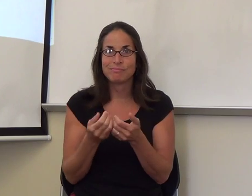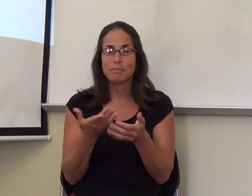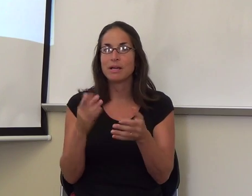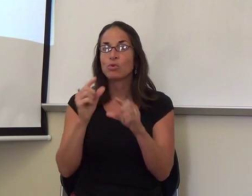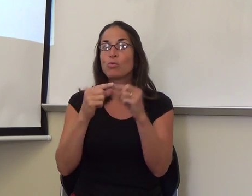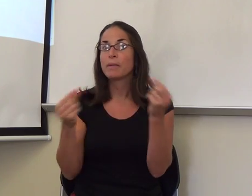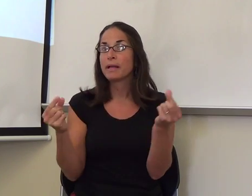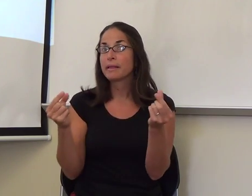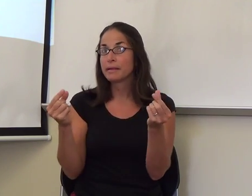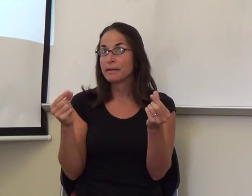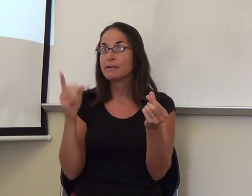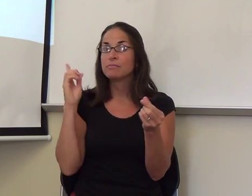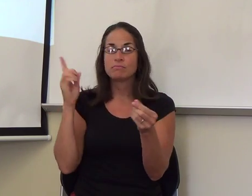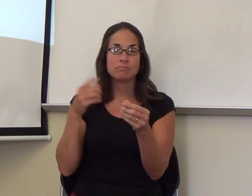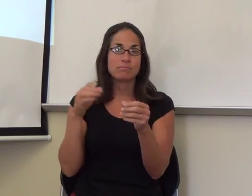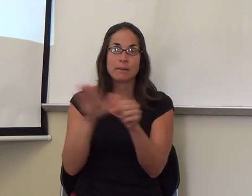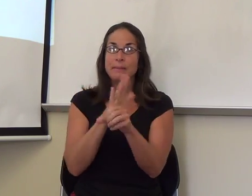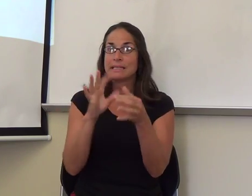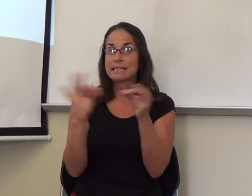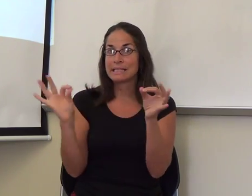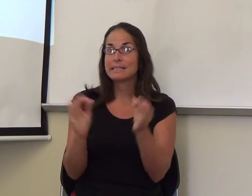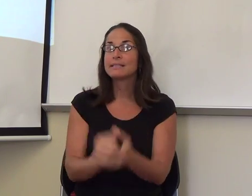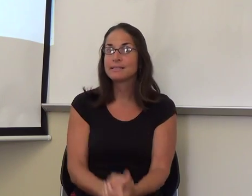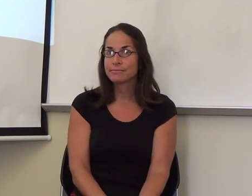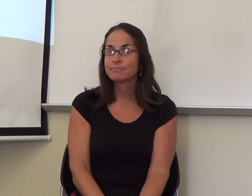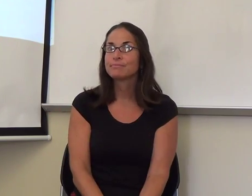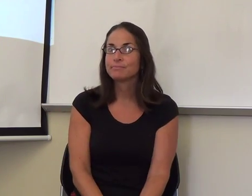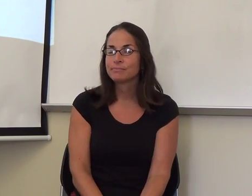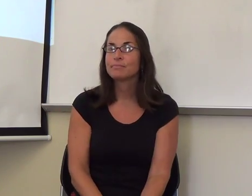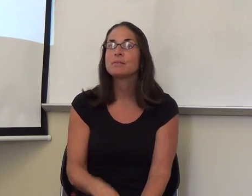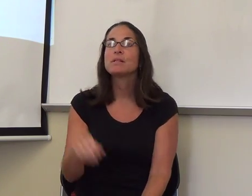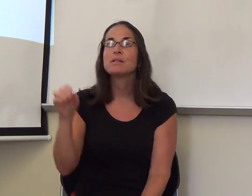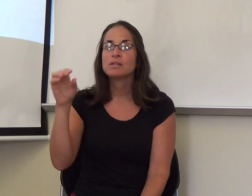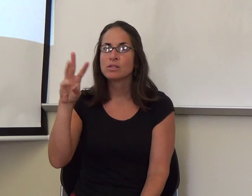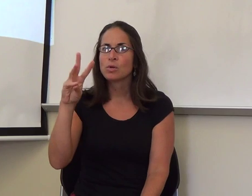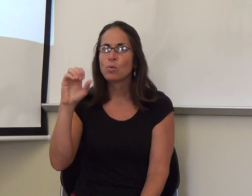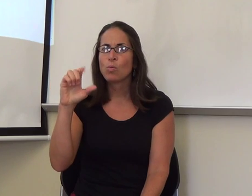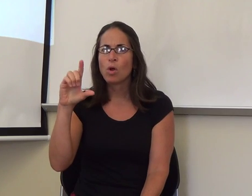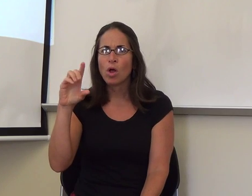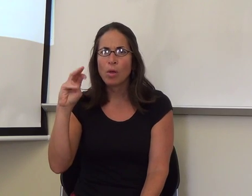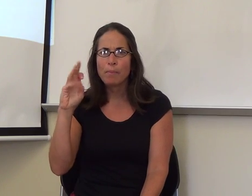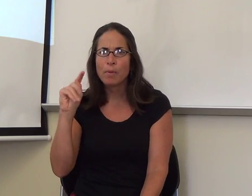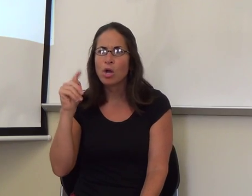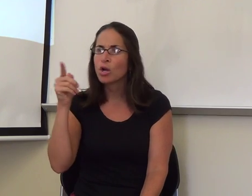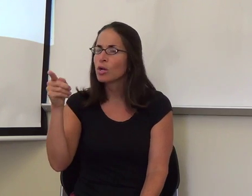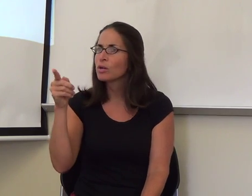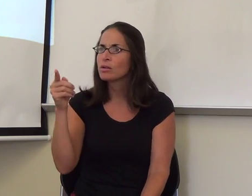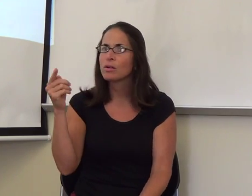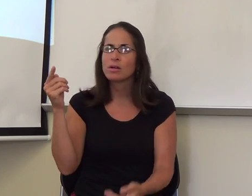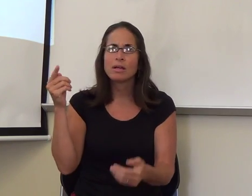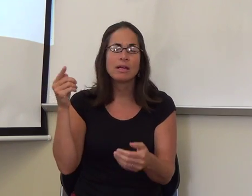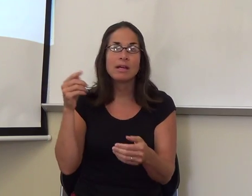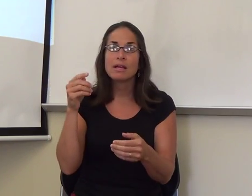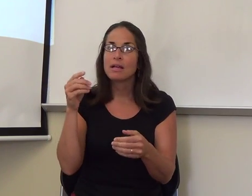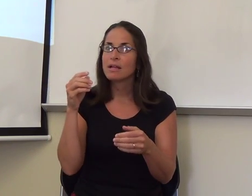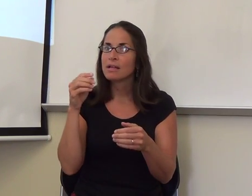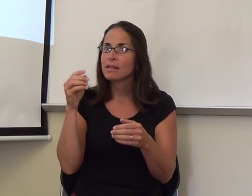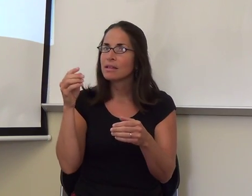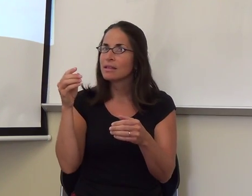grammatically, this is complete. So Walmart isn't the subject. What? Walmart isn't the is, subject. in this